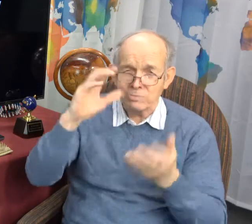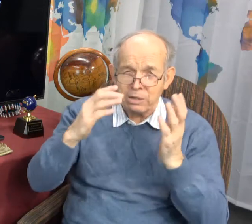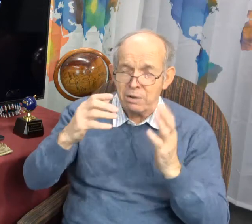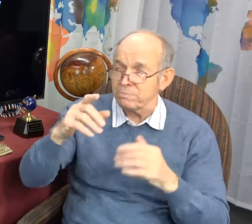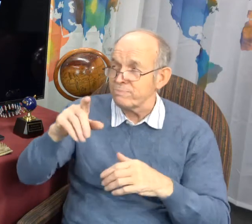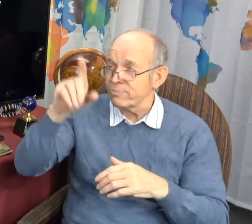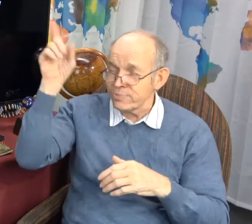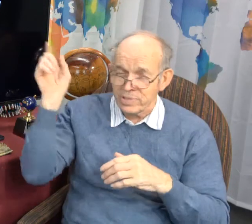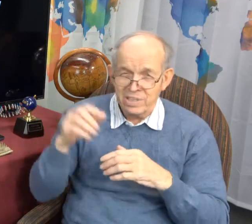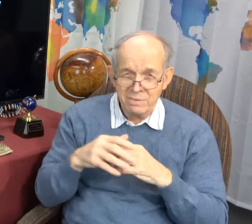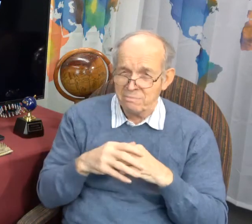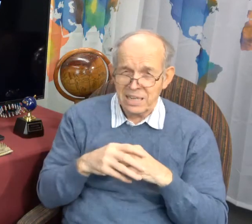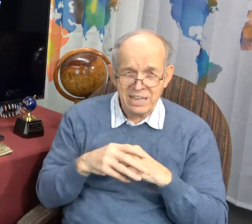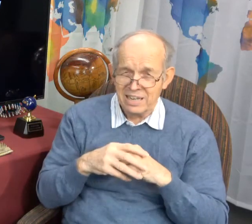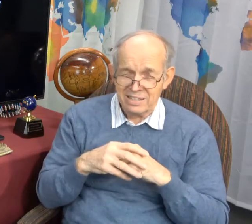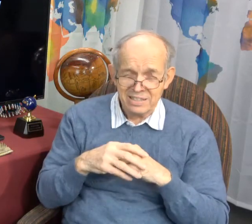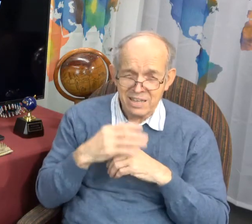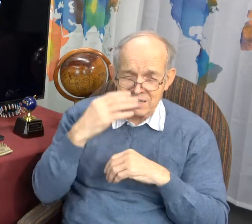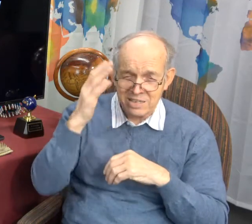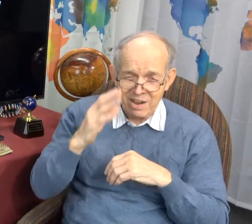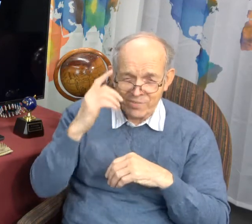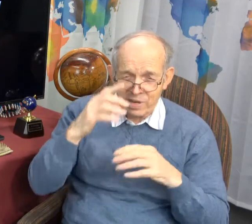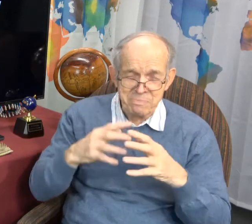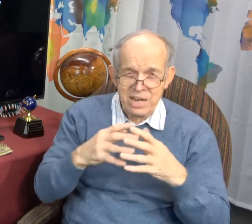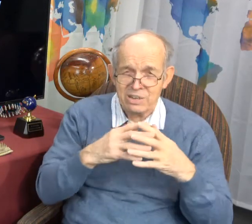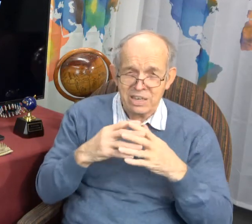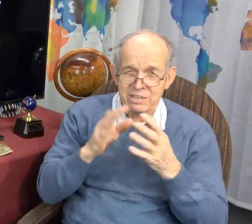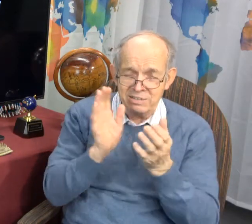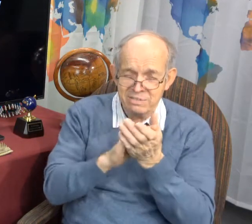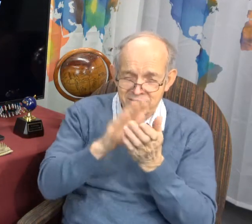because, man, they care for America.